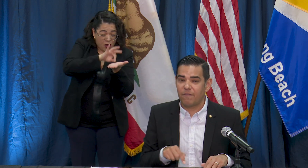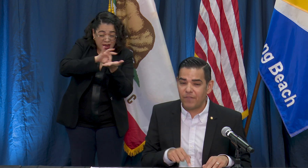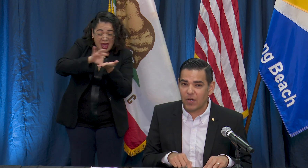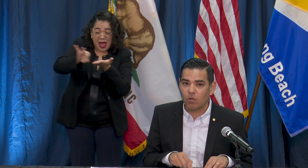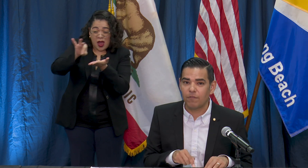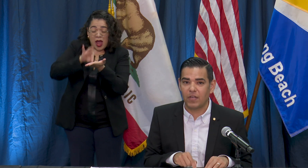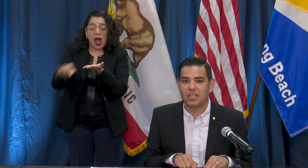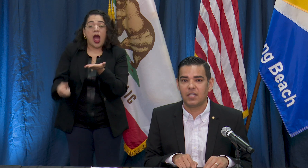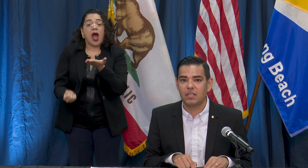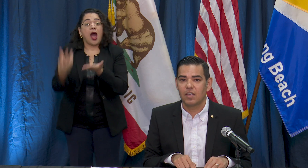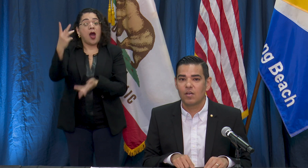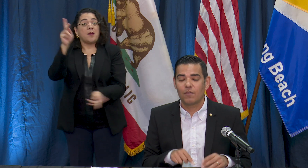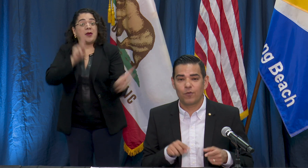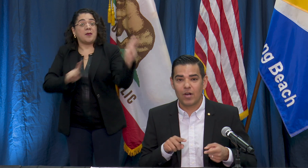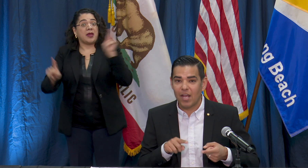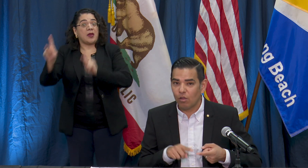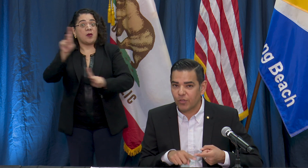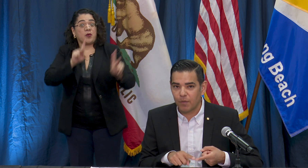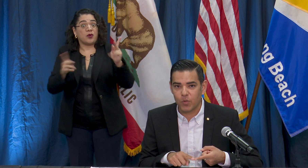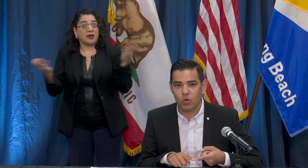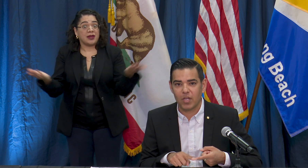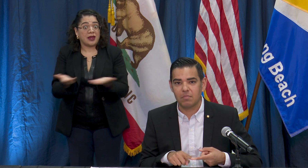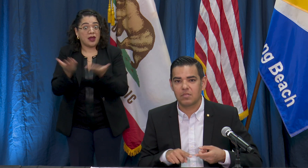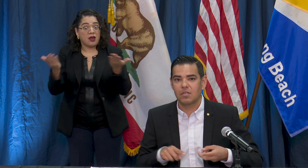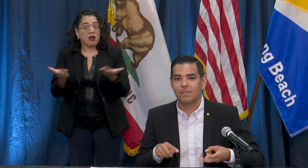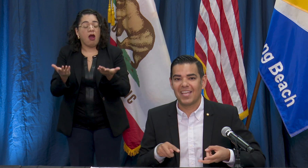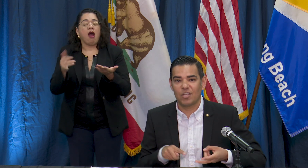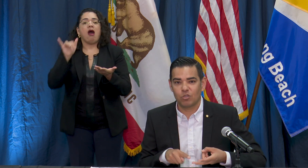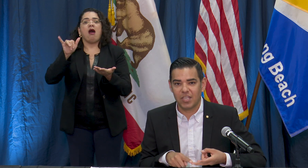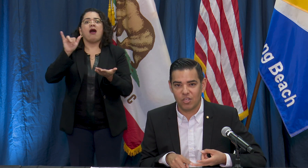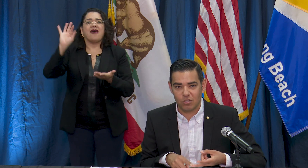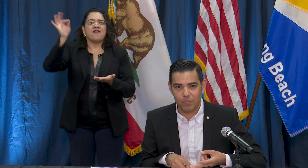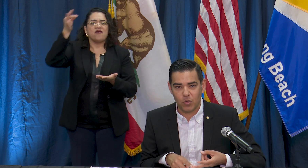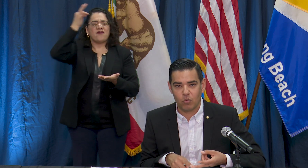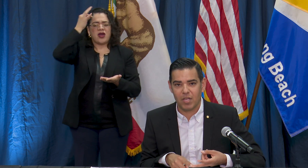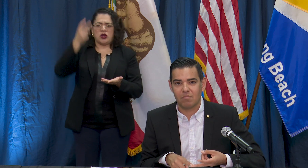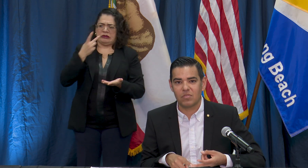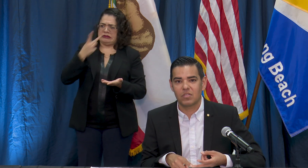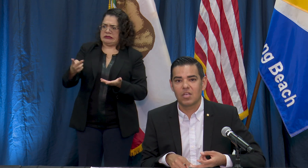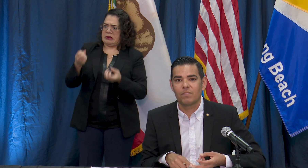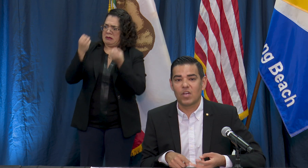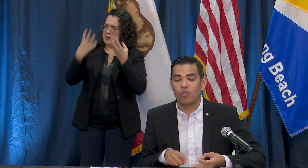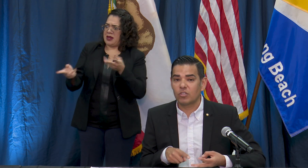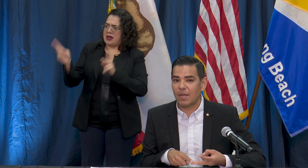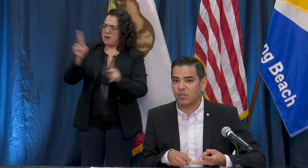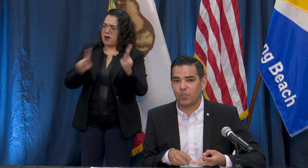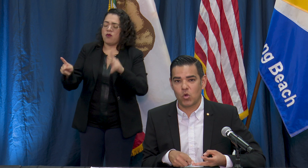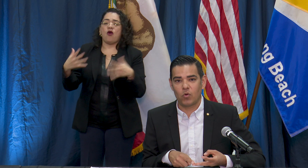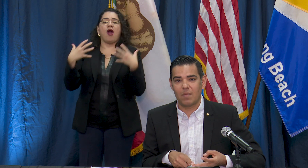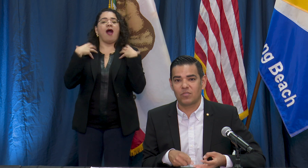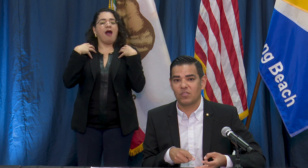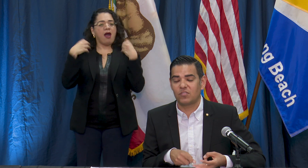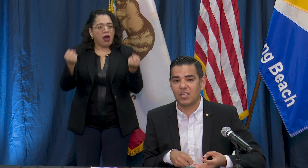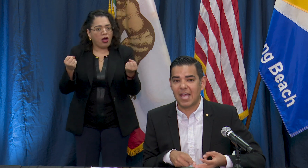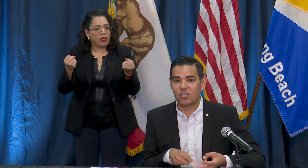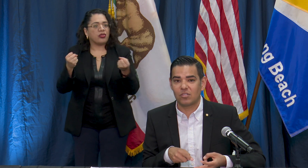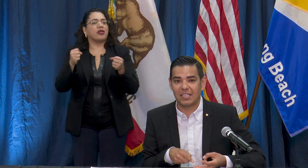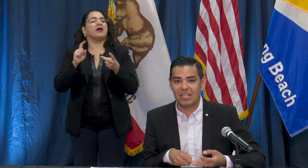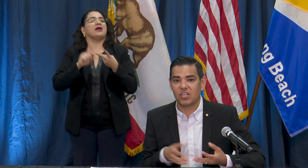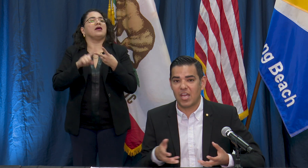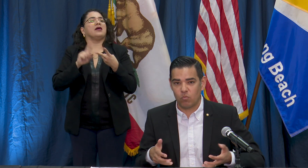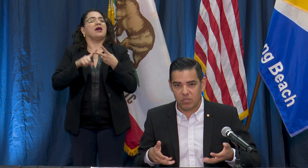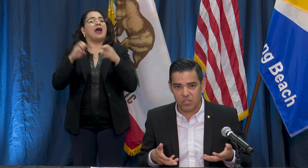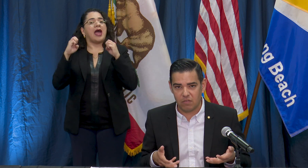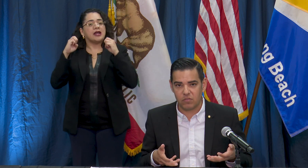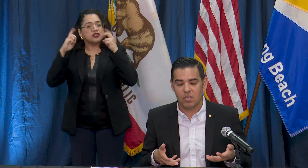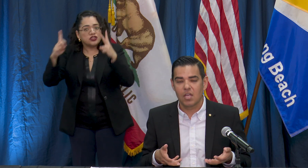of federal funding for healthcare programs, education programs, other types of programs that the city actually